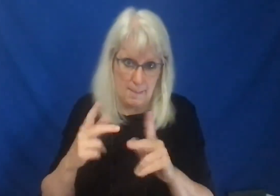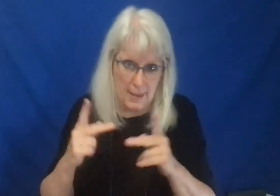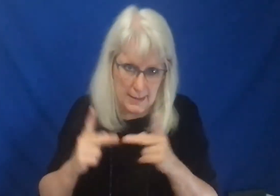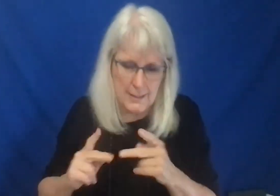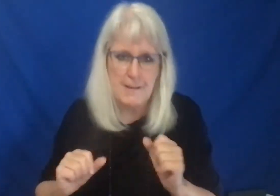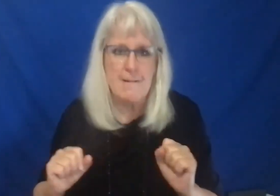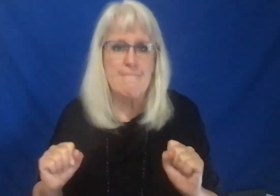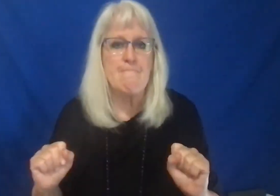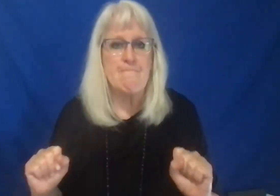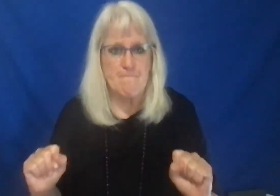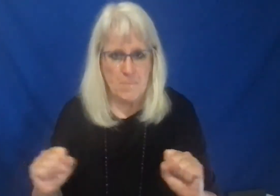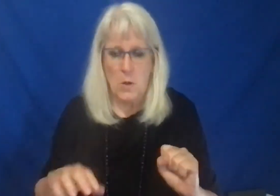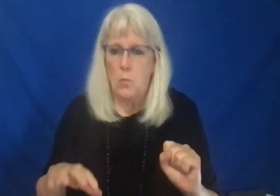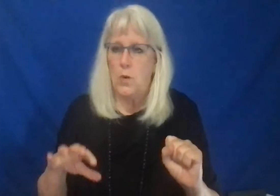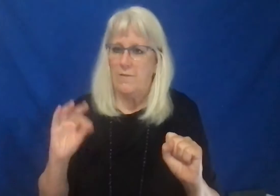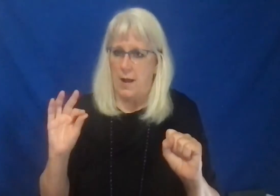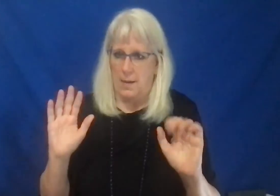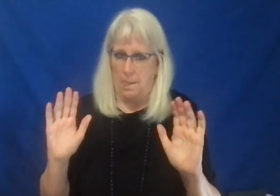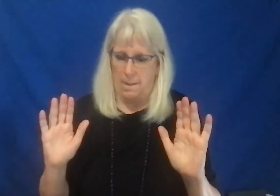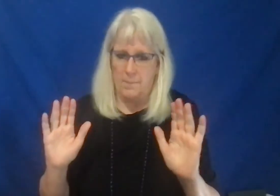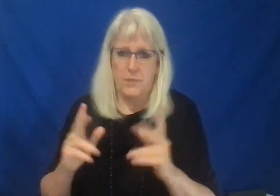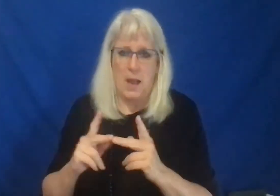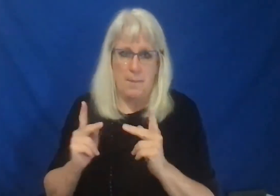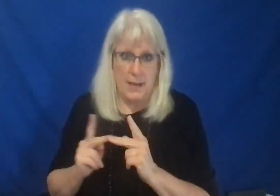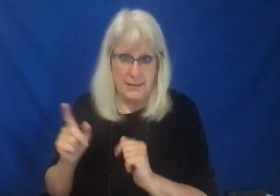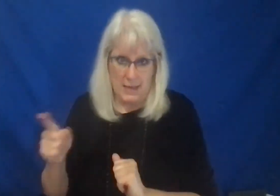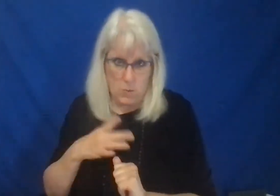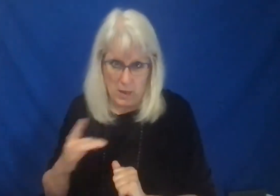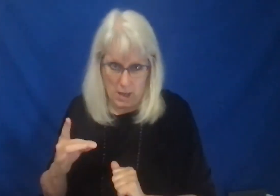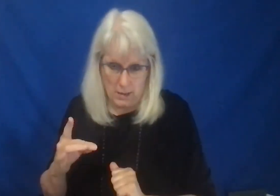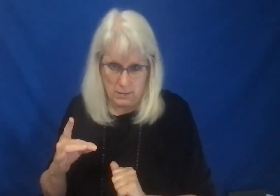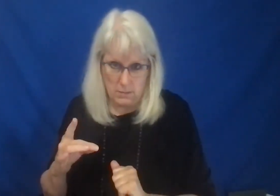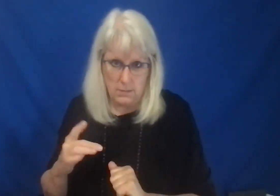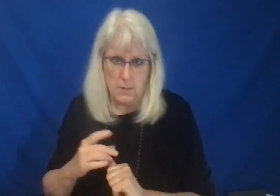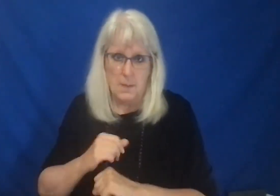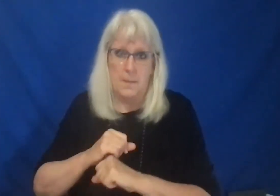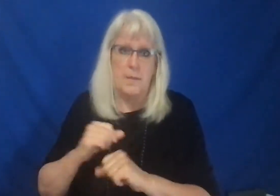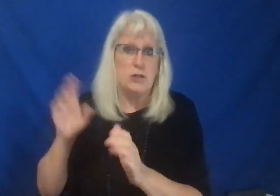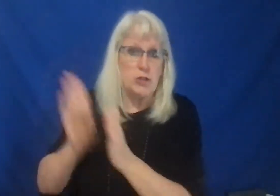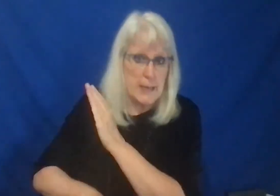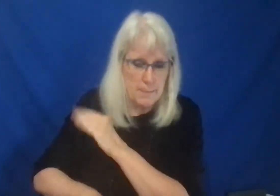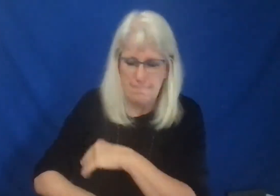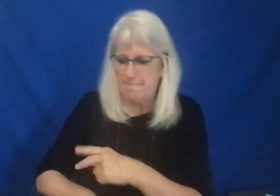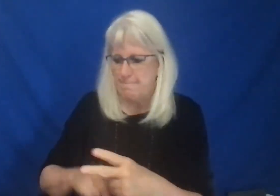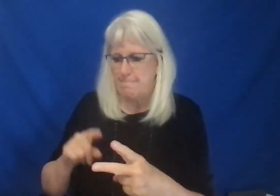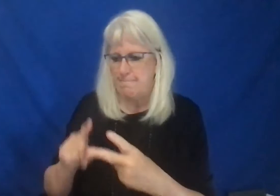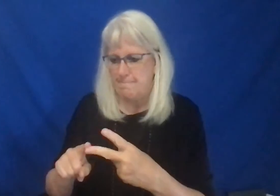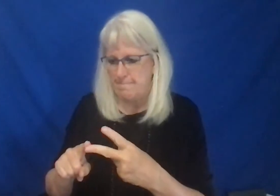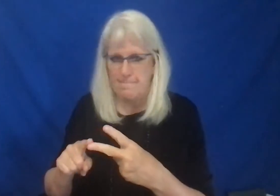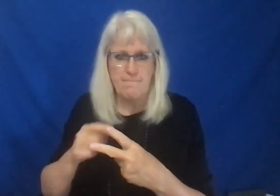we find the place that he would like, which is like super cheap, the place that I would like,